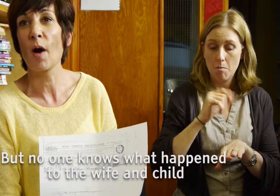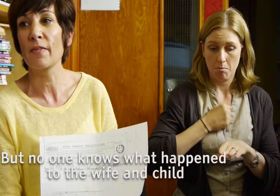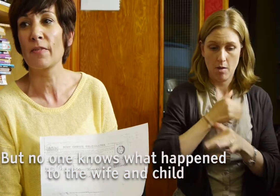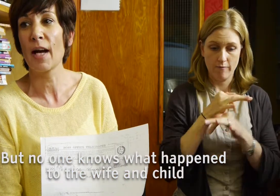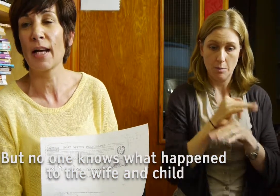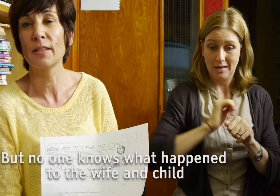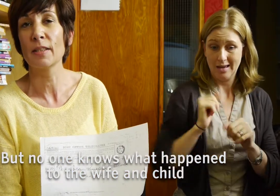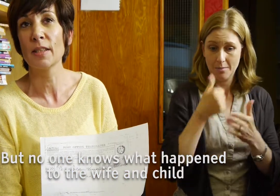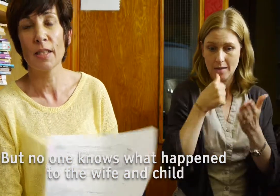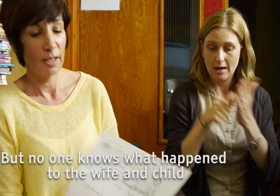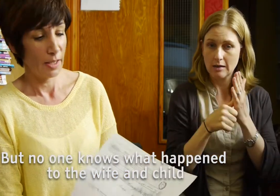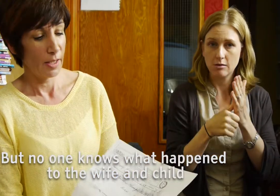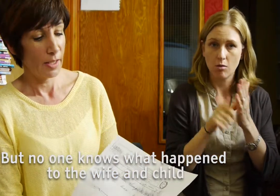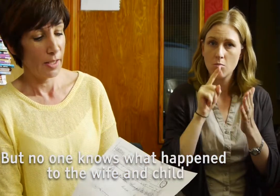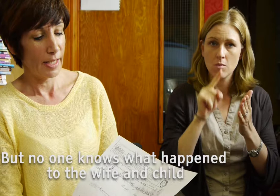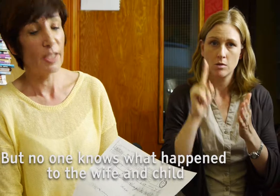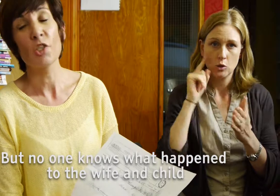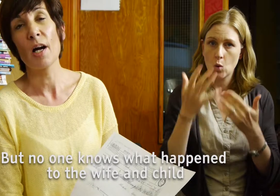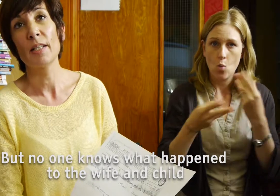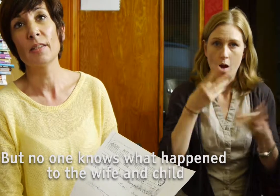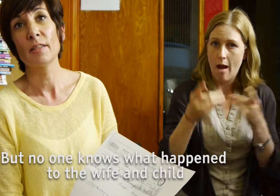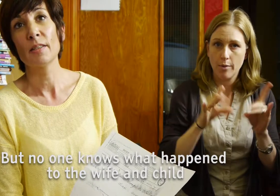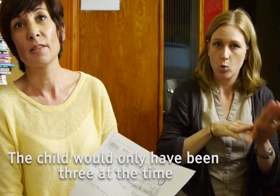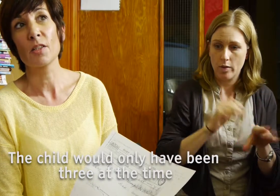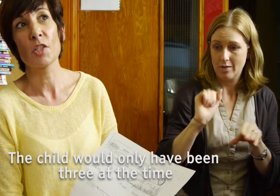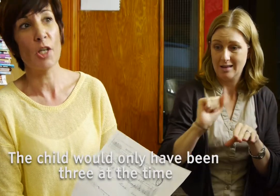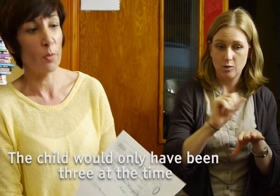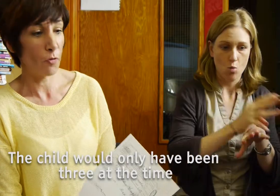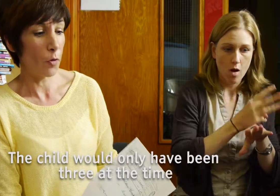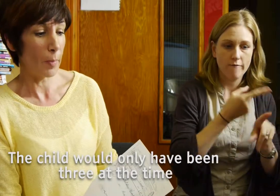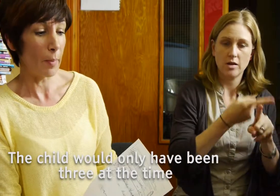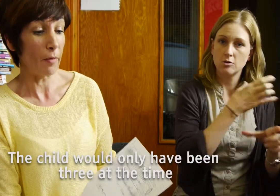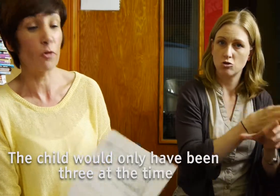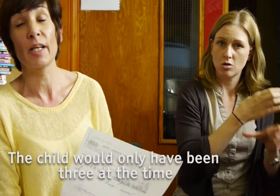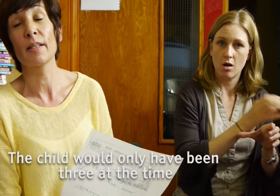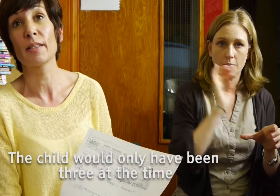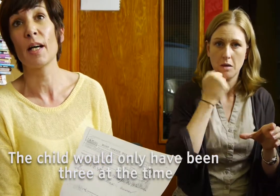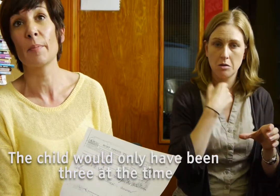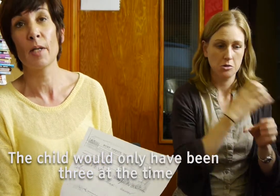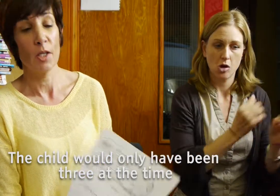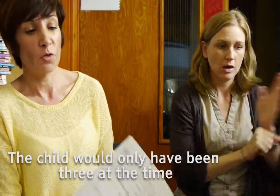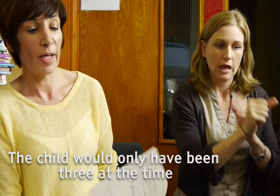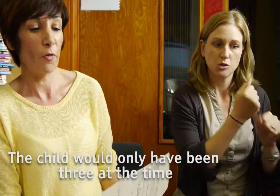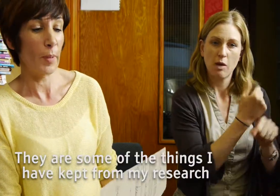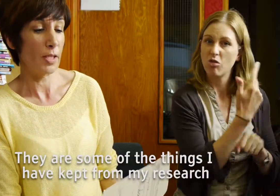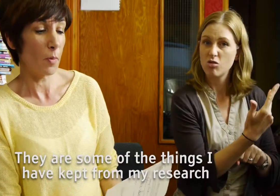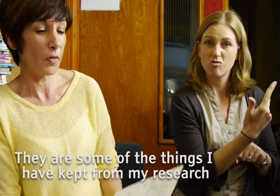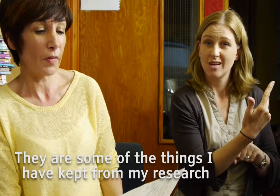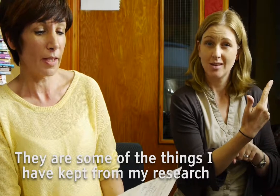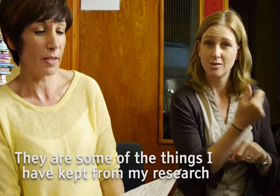wife and his child, because the child would have only been about 3 at the time. So they would have been some of the things that